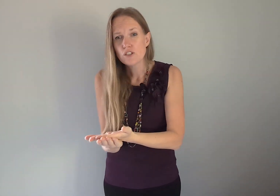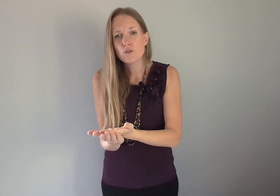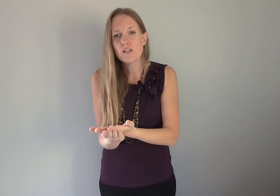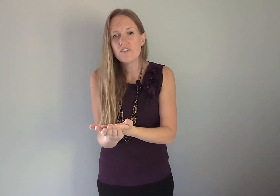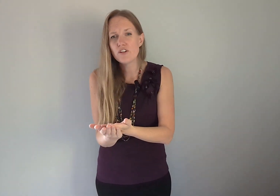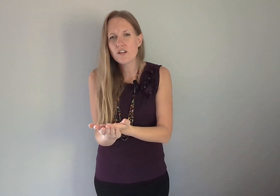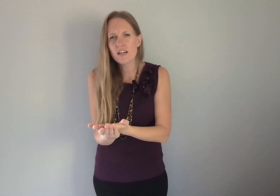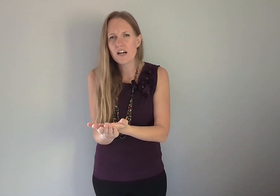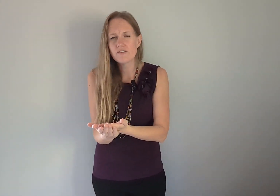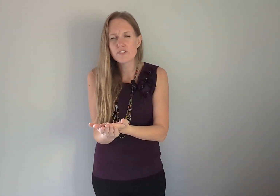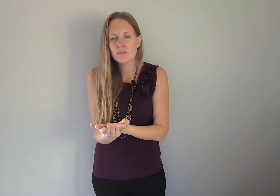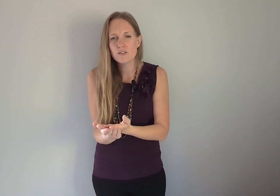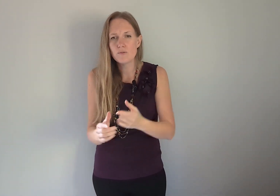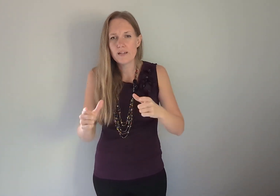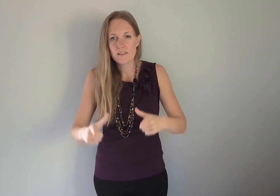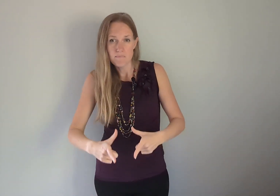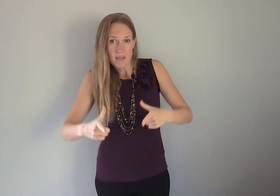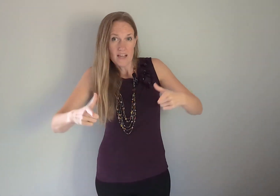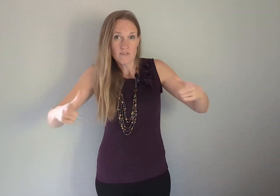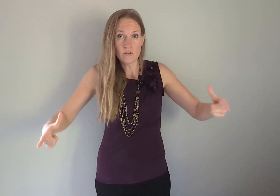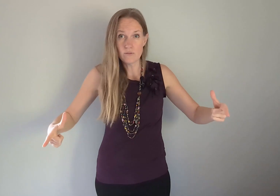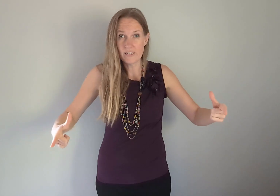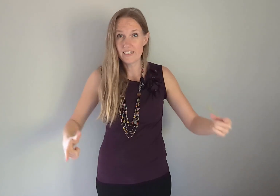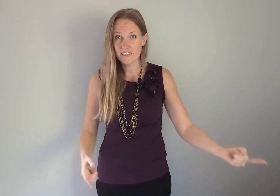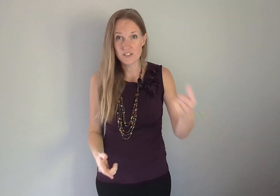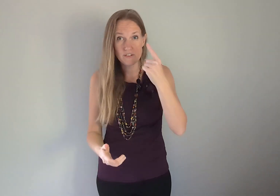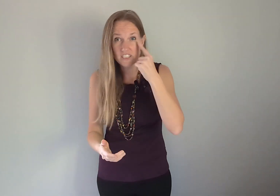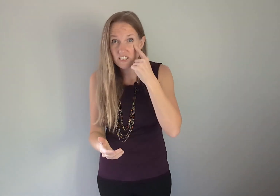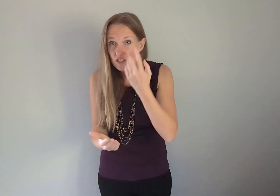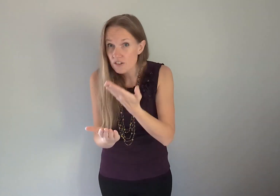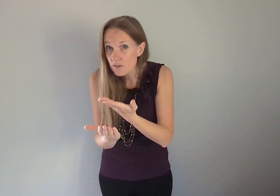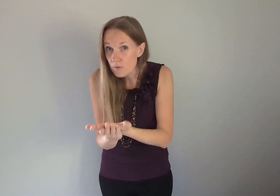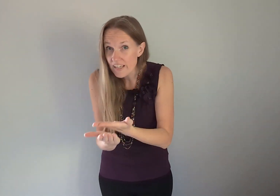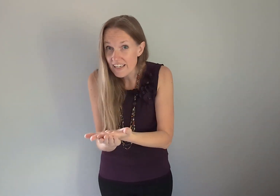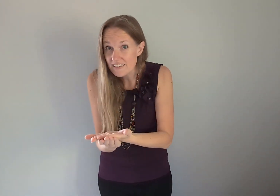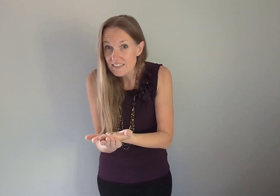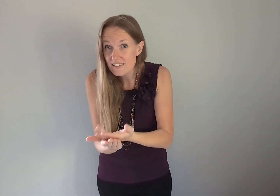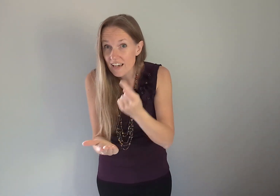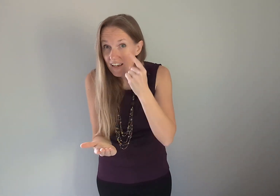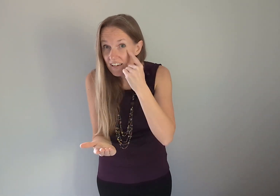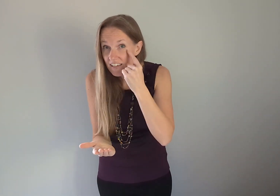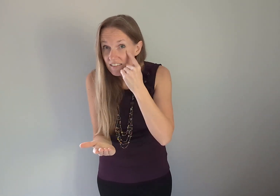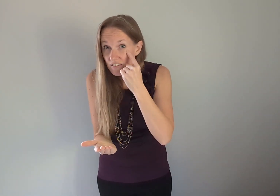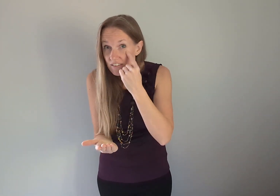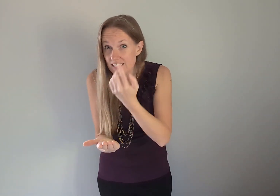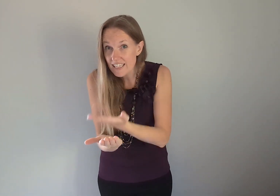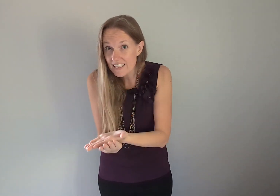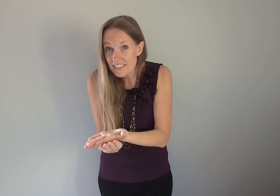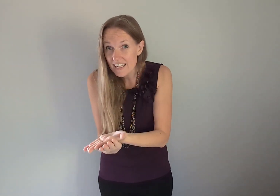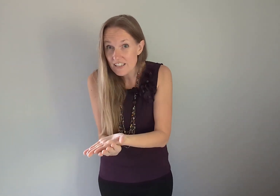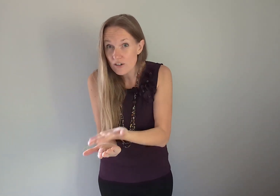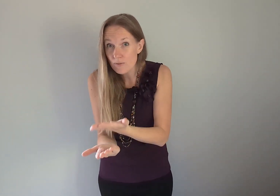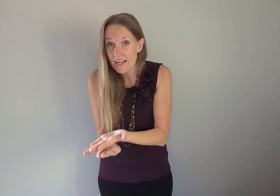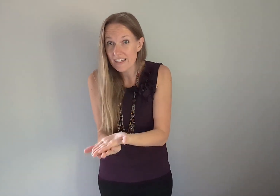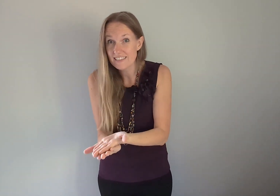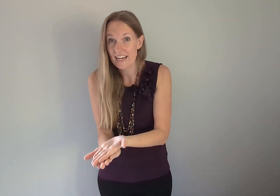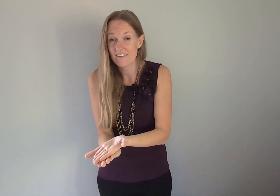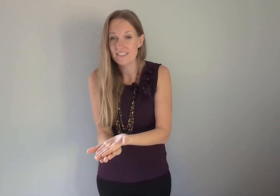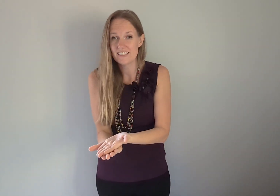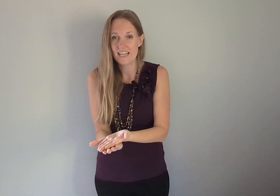So if you're not comfortable with manifold witness, you can just do witness, okay? So you see it and you're writing it down. It's